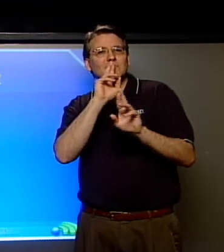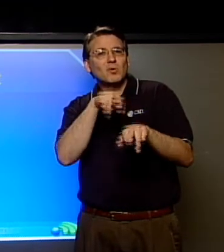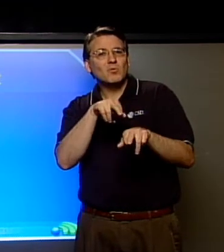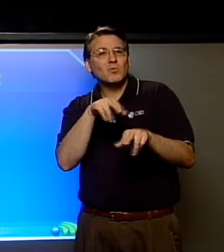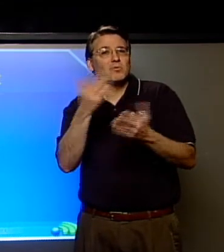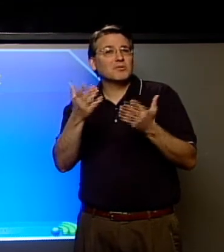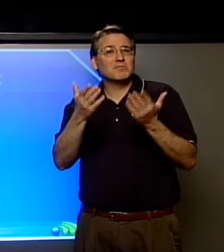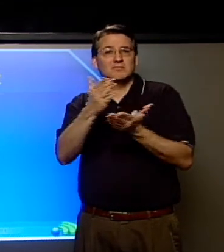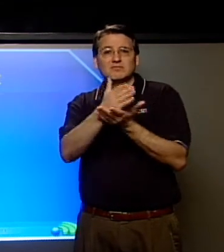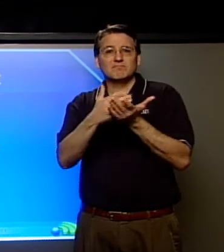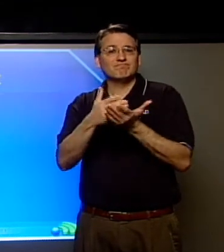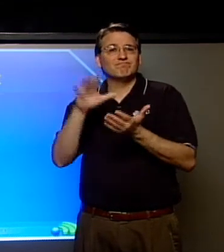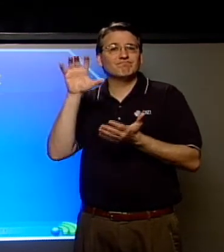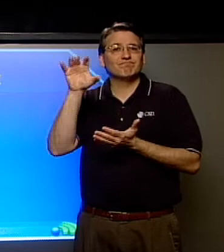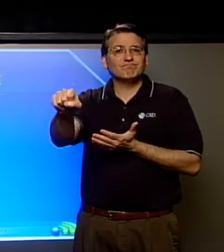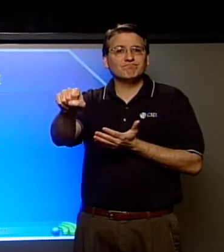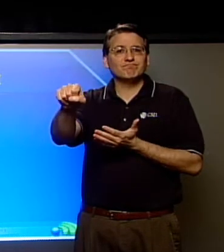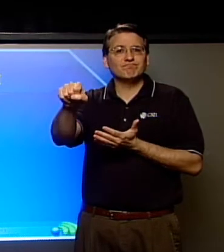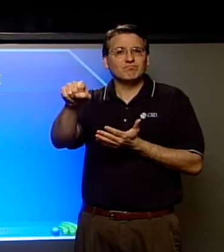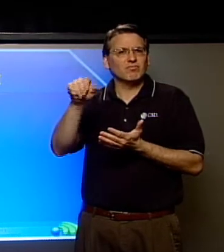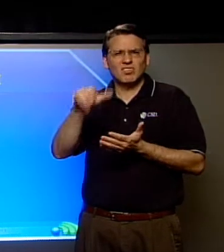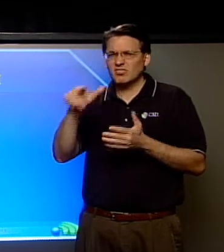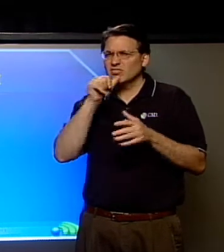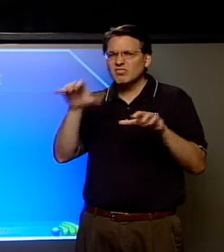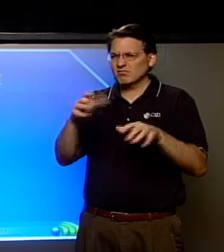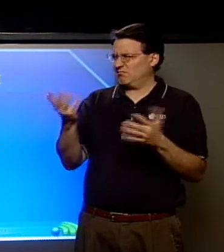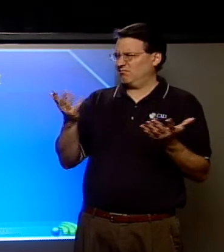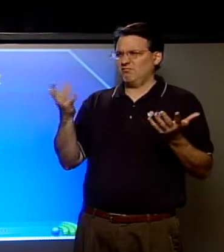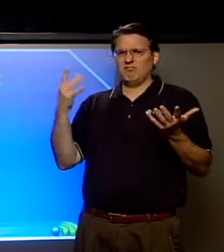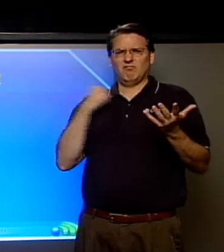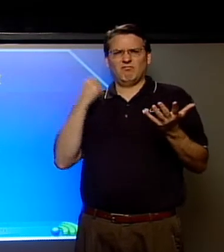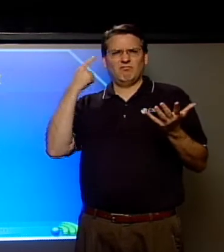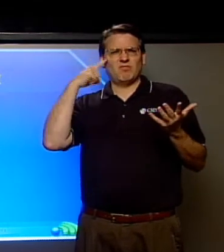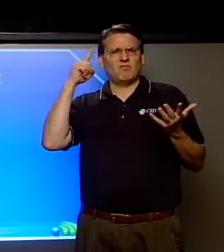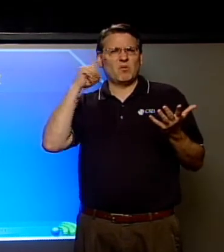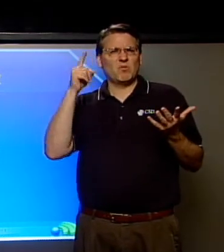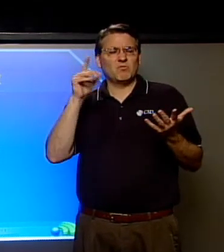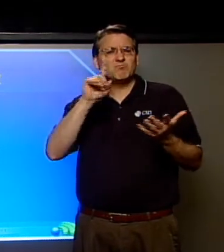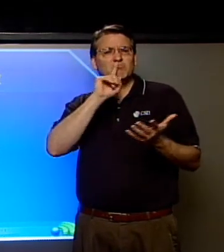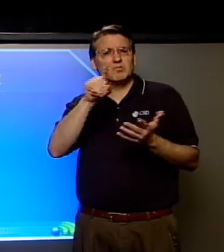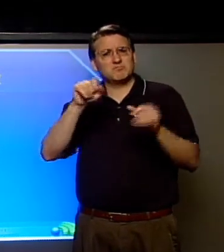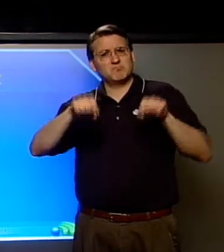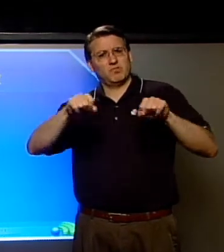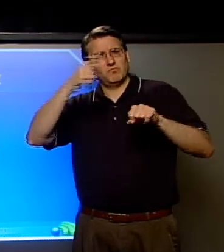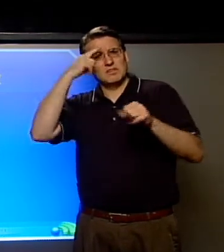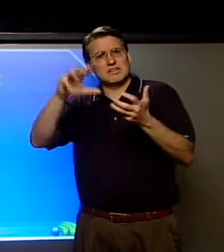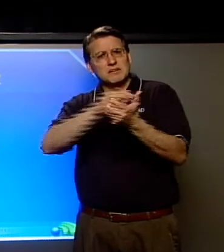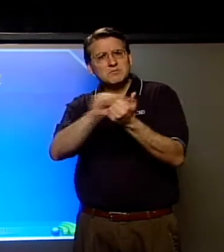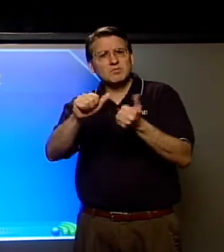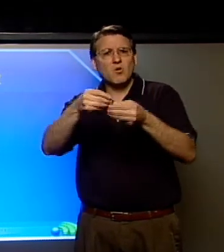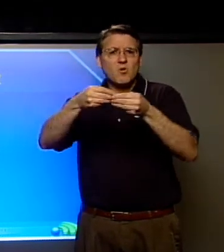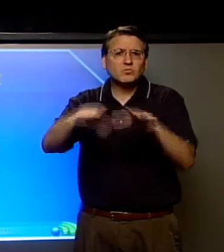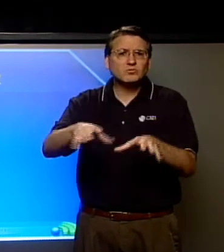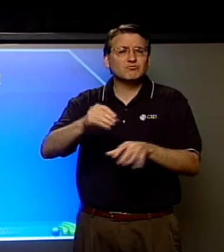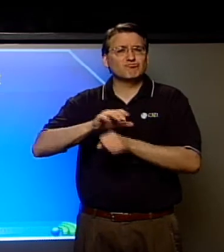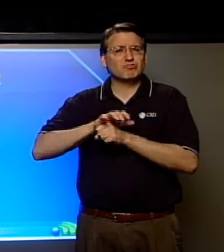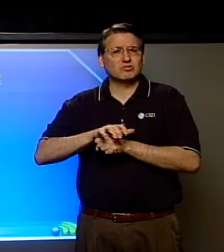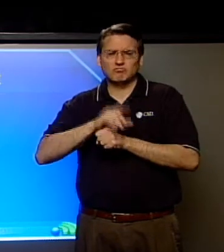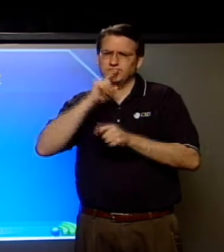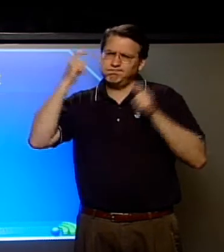or education. Maybe you're applying for a credit card, and it gets turned down. You might wonder why,